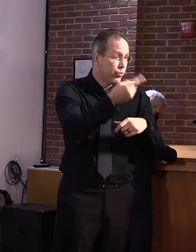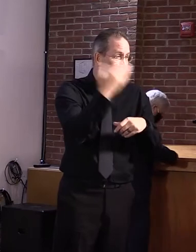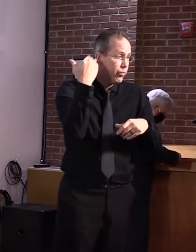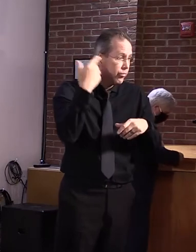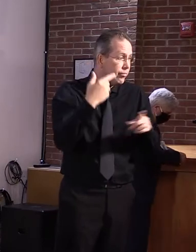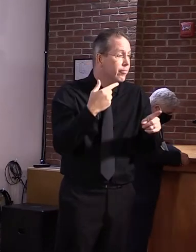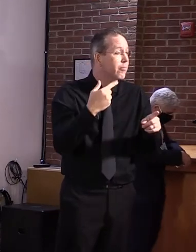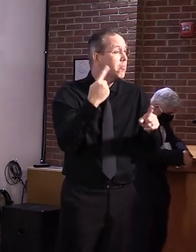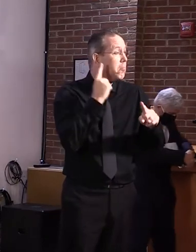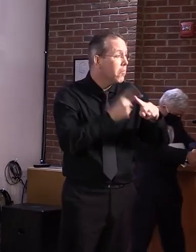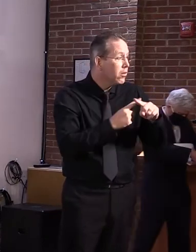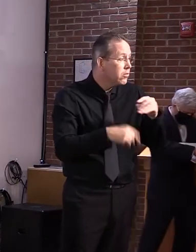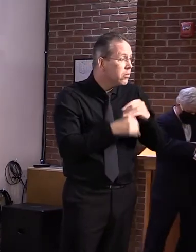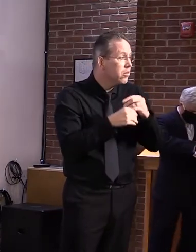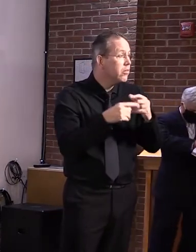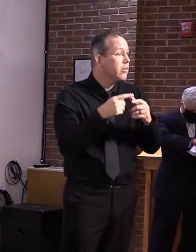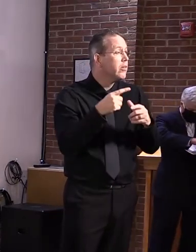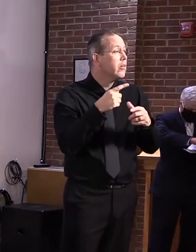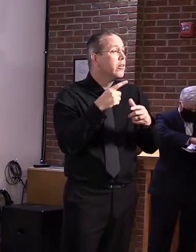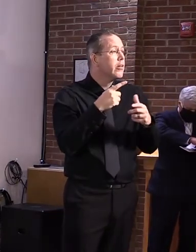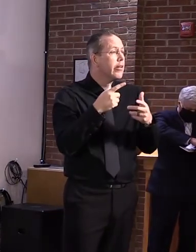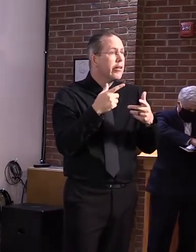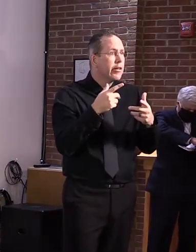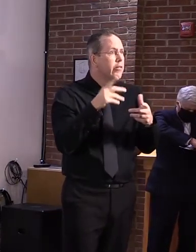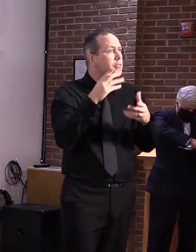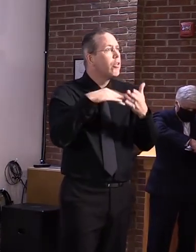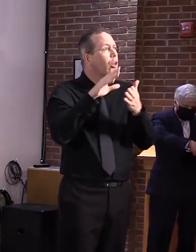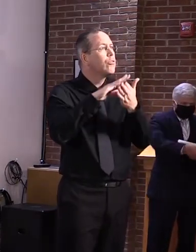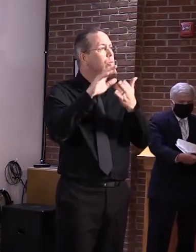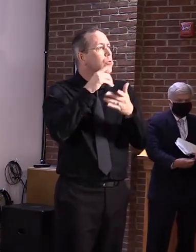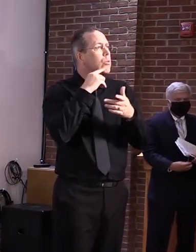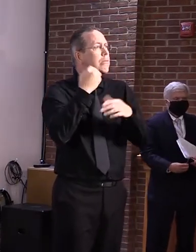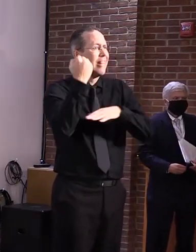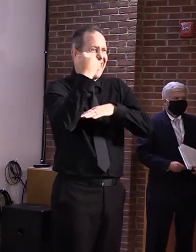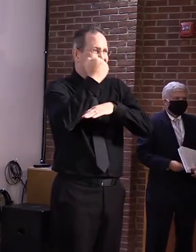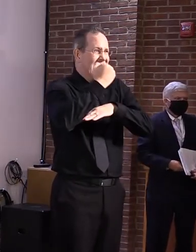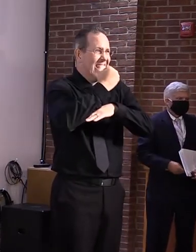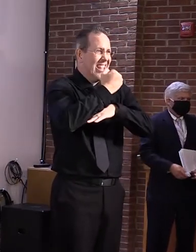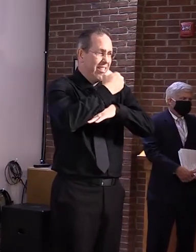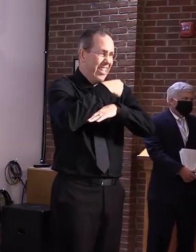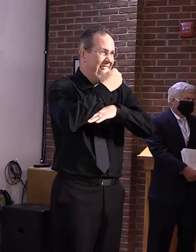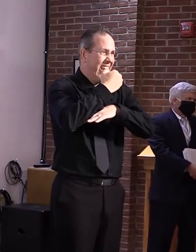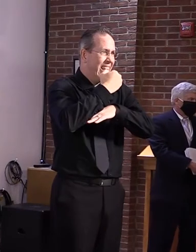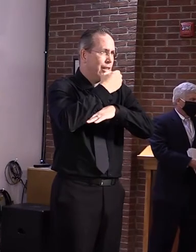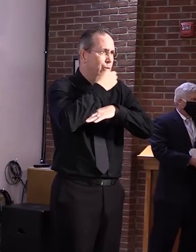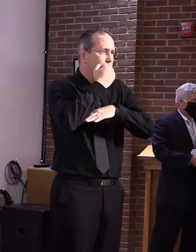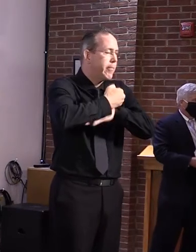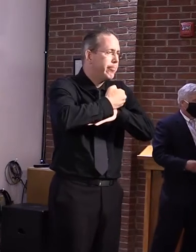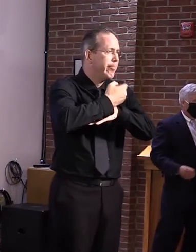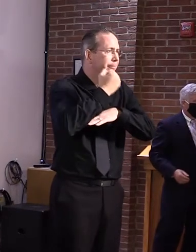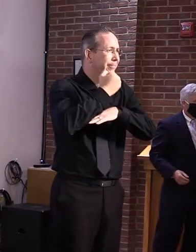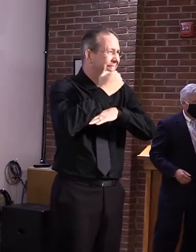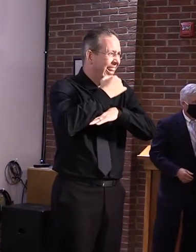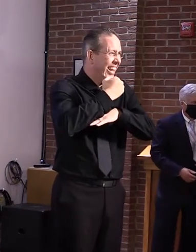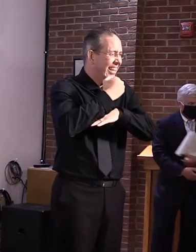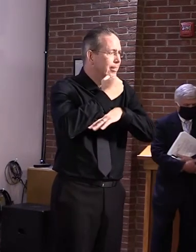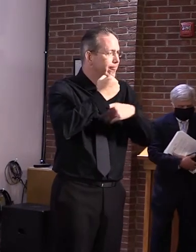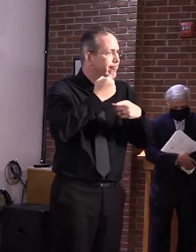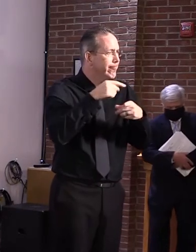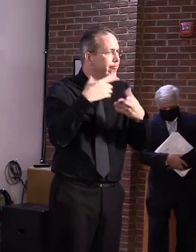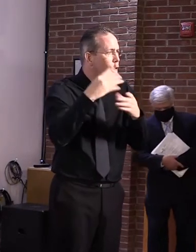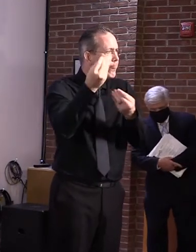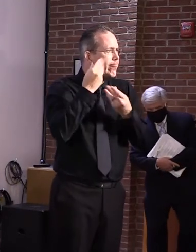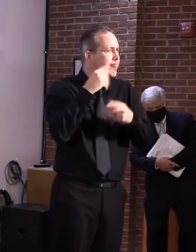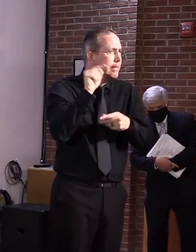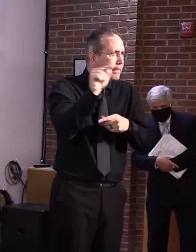same boat, not just in Vermont, but nationally, is that everyone's kind of waiting to see. CCV, for example, is having a